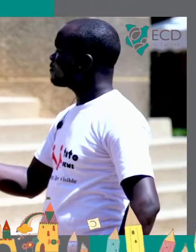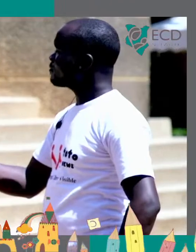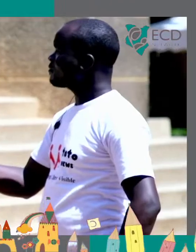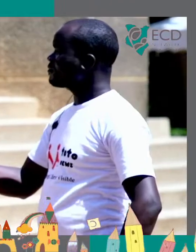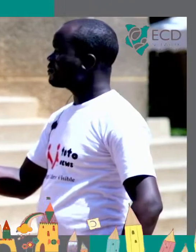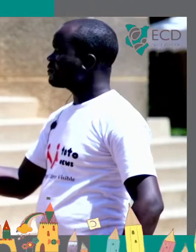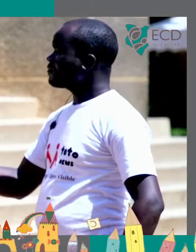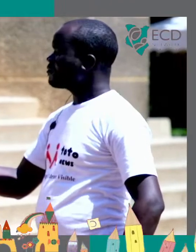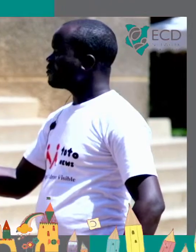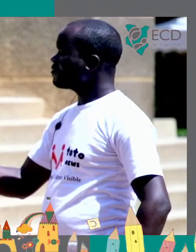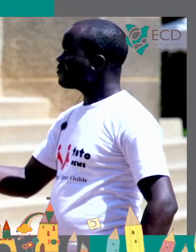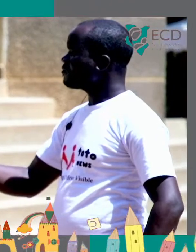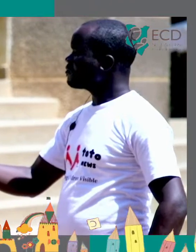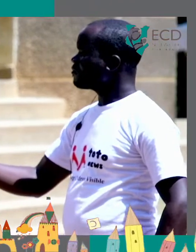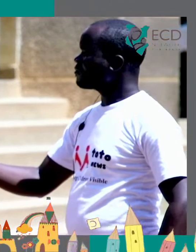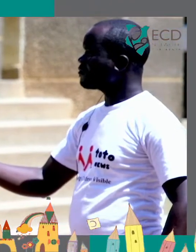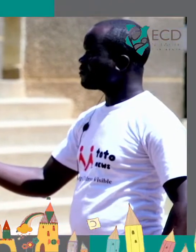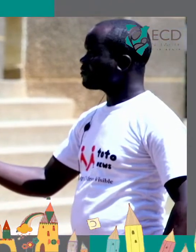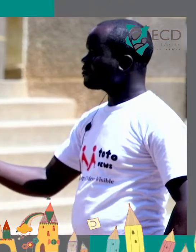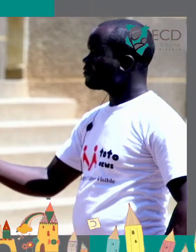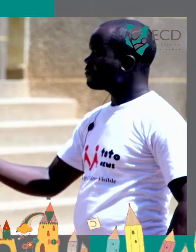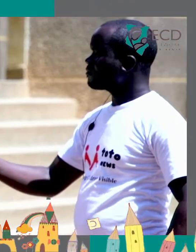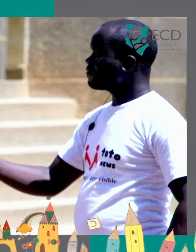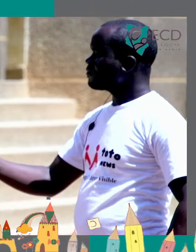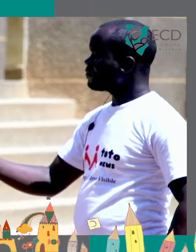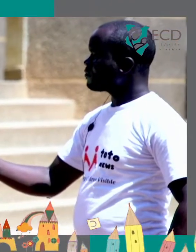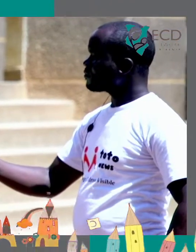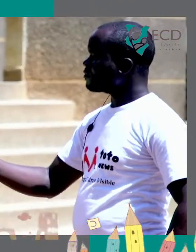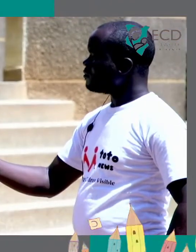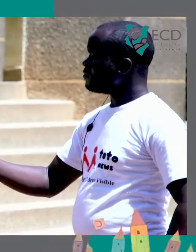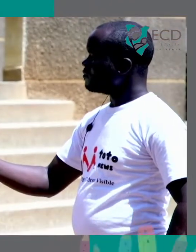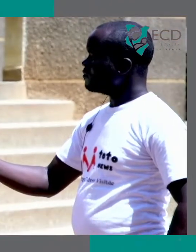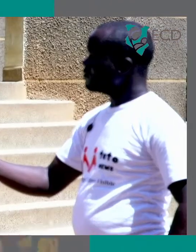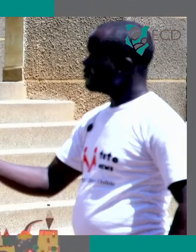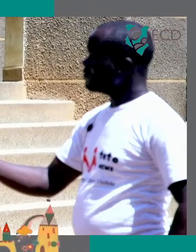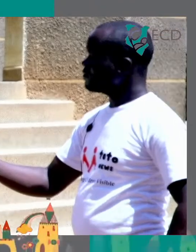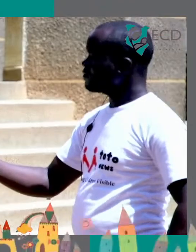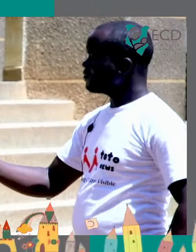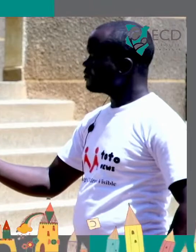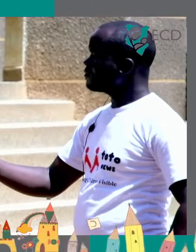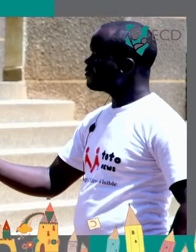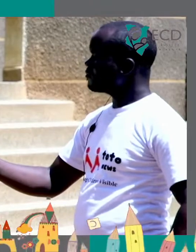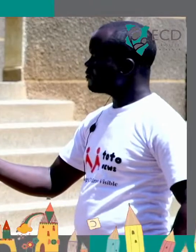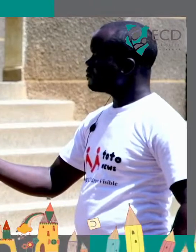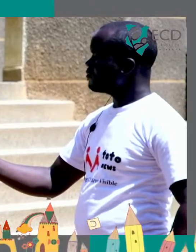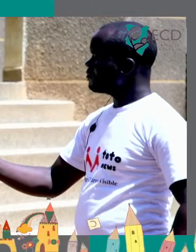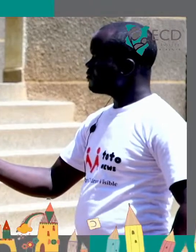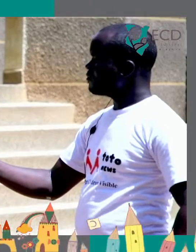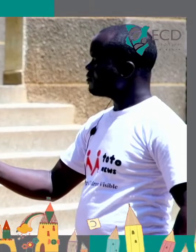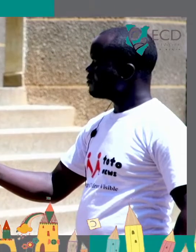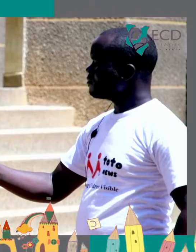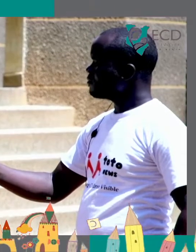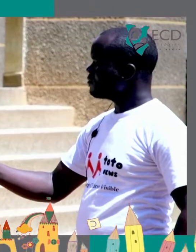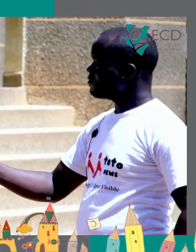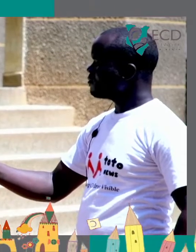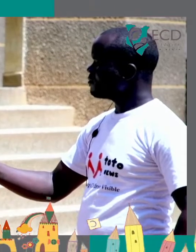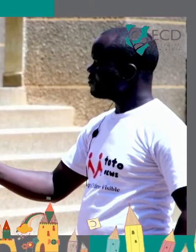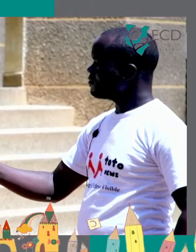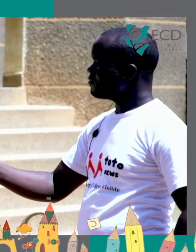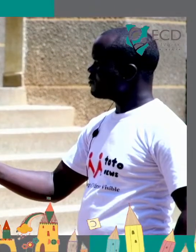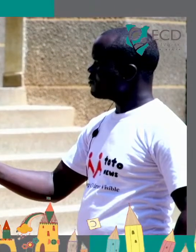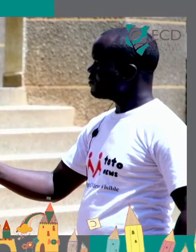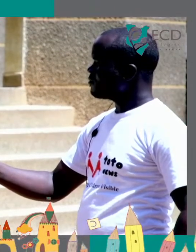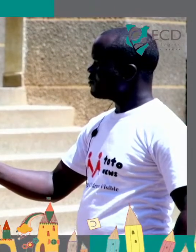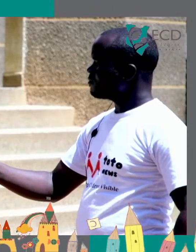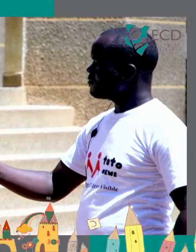really brought out a well thought out process in terms of curbing the pandemic and ensuring that the children were really taken